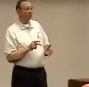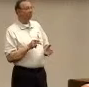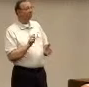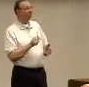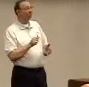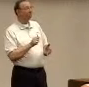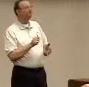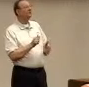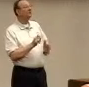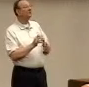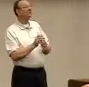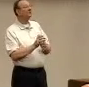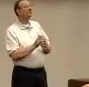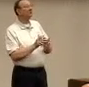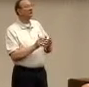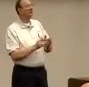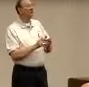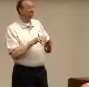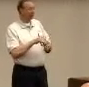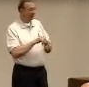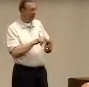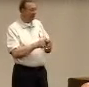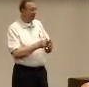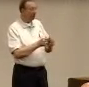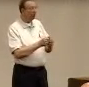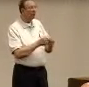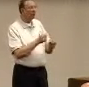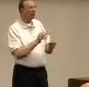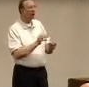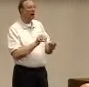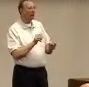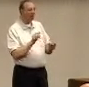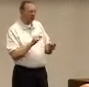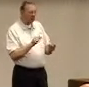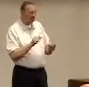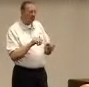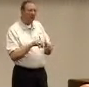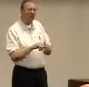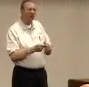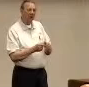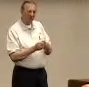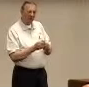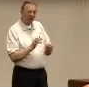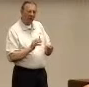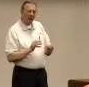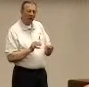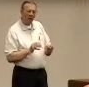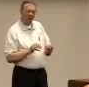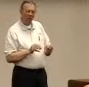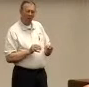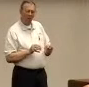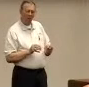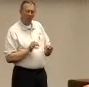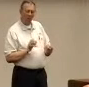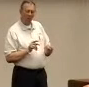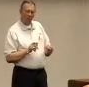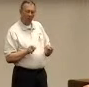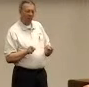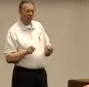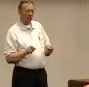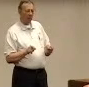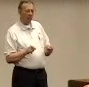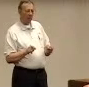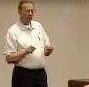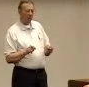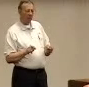Okay. Okay, so Jesus was in the beginning with God. Yeah, Marty, he was in the beginning with God. Okay,